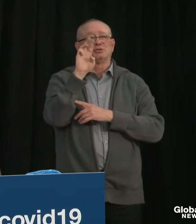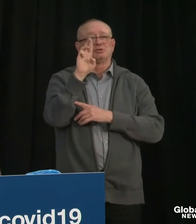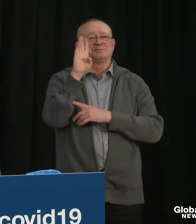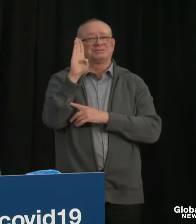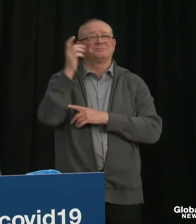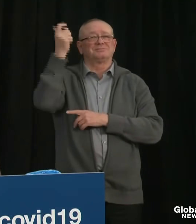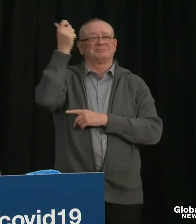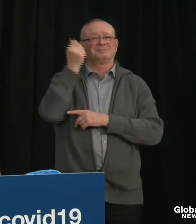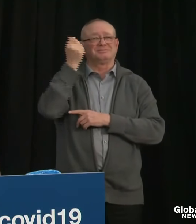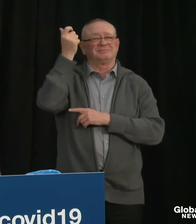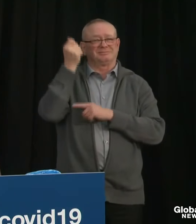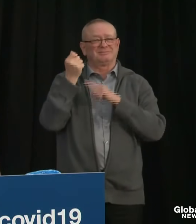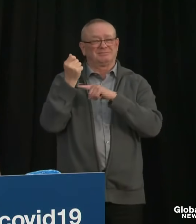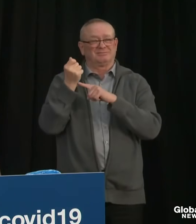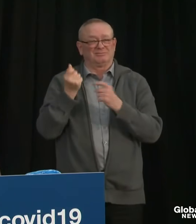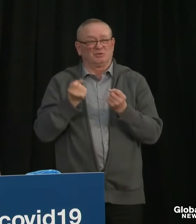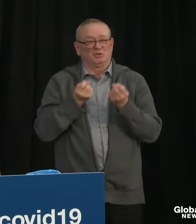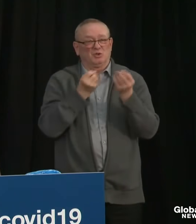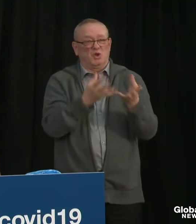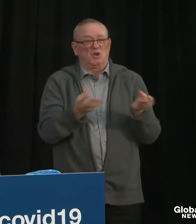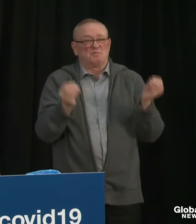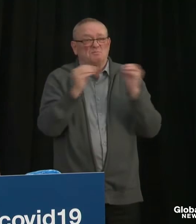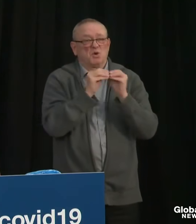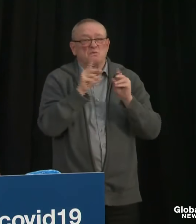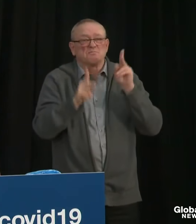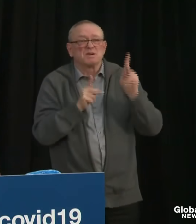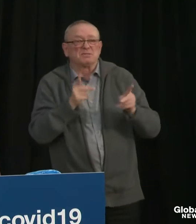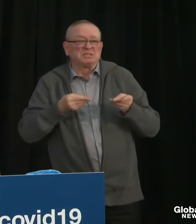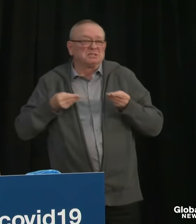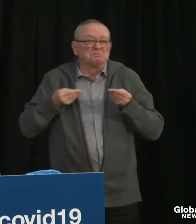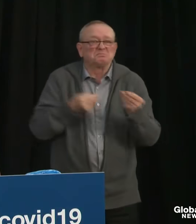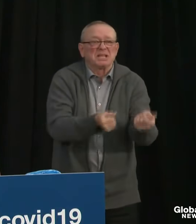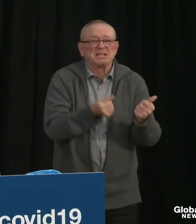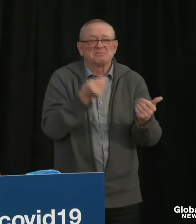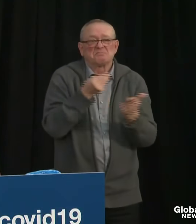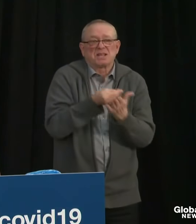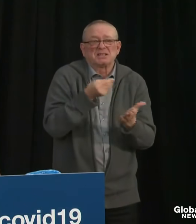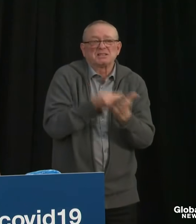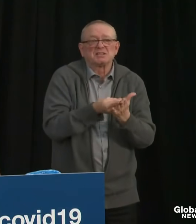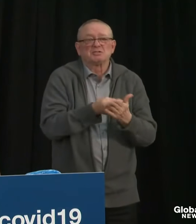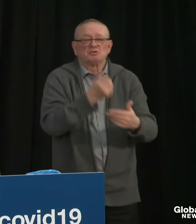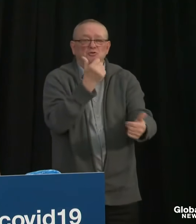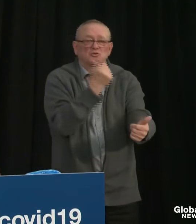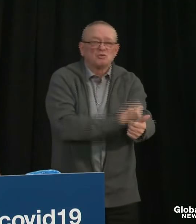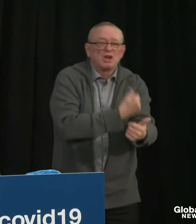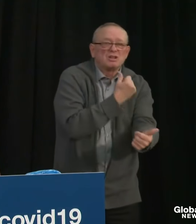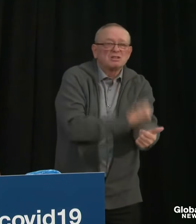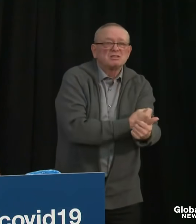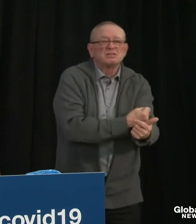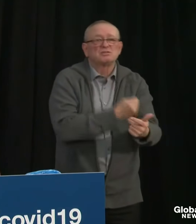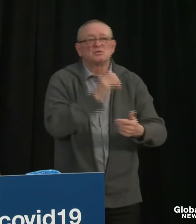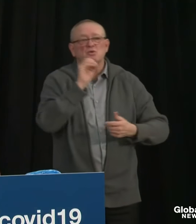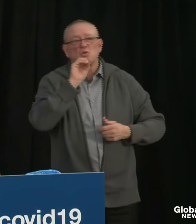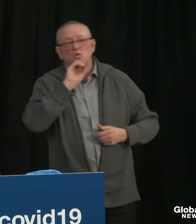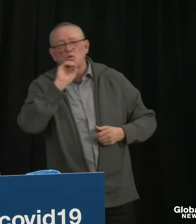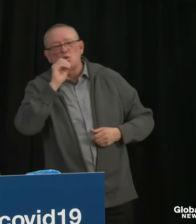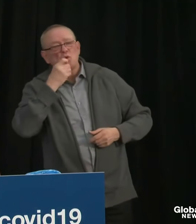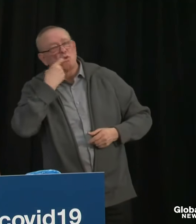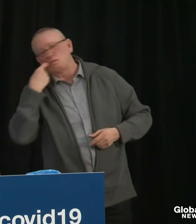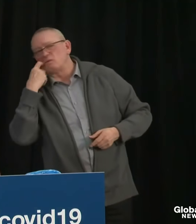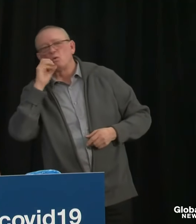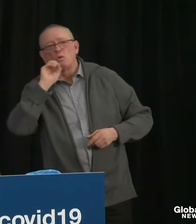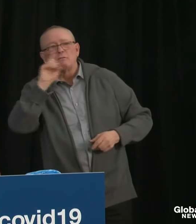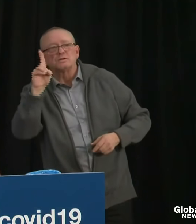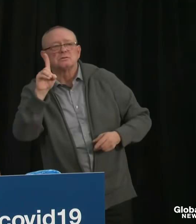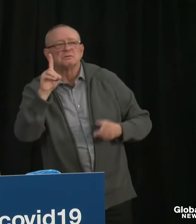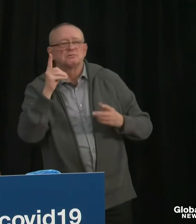My understanding is that this is not unique to a CERB